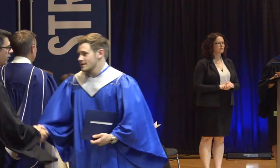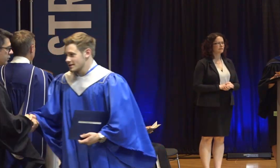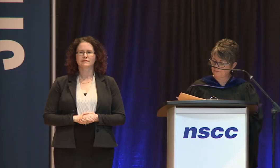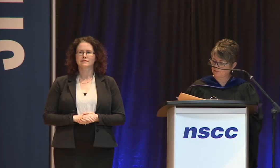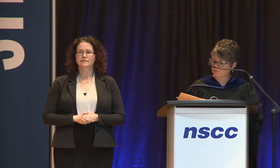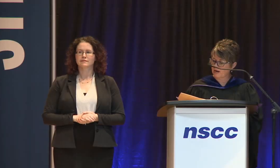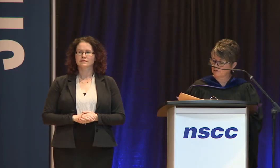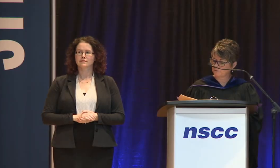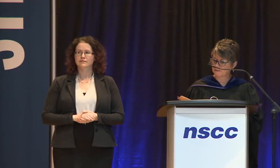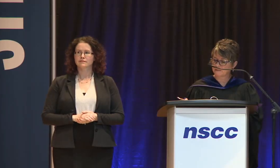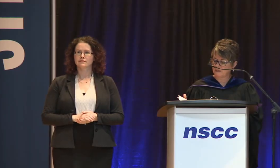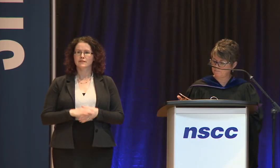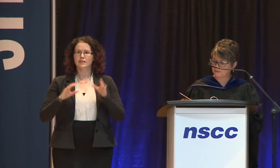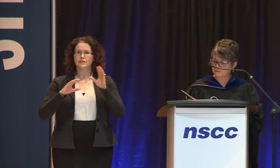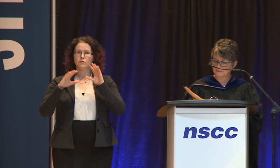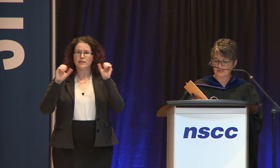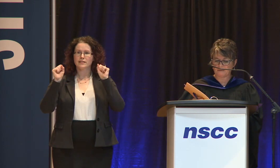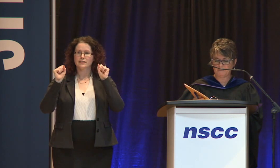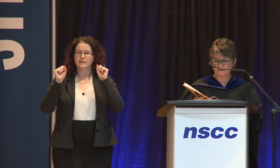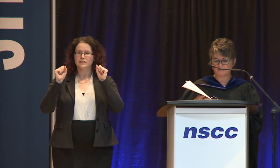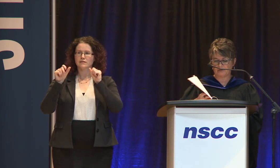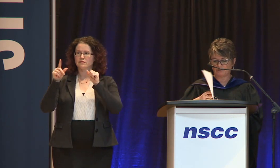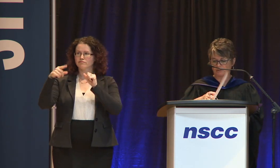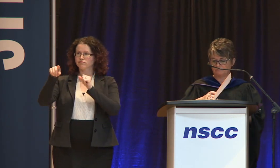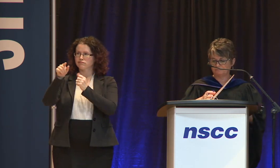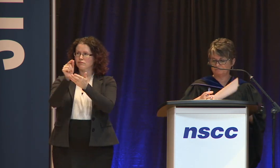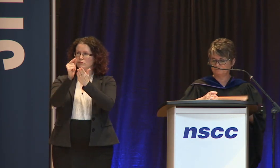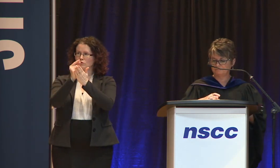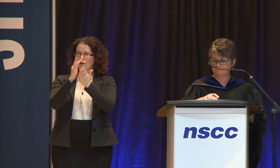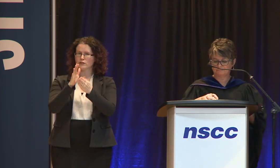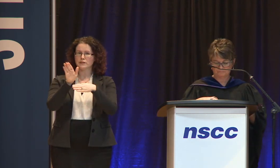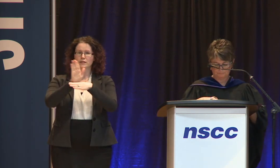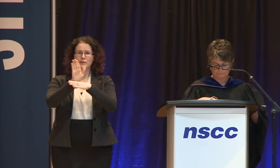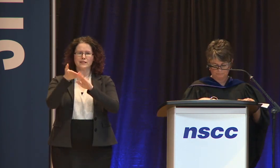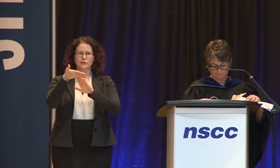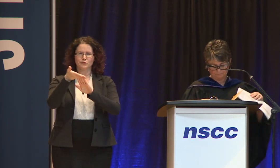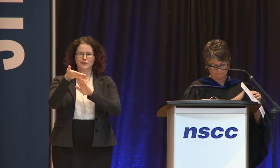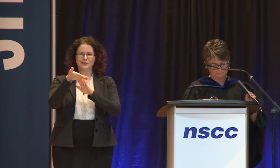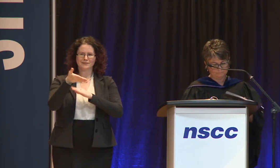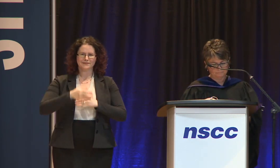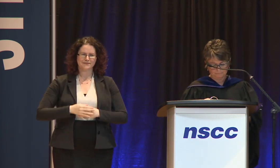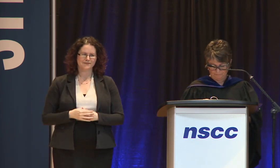Mr. President, the graduates in business administration.